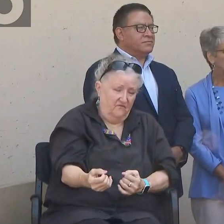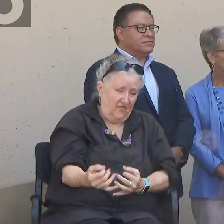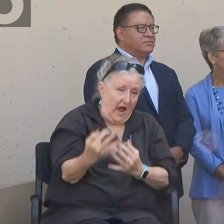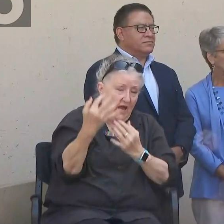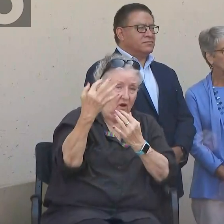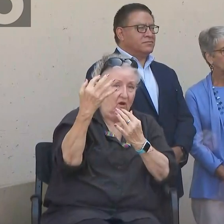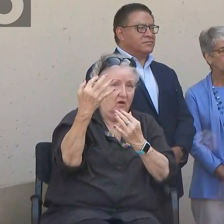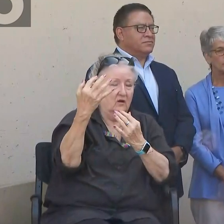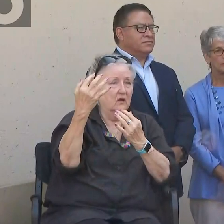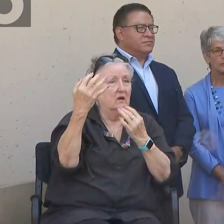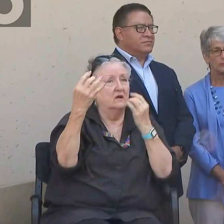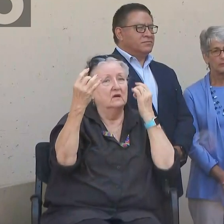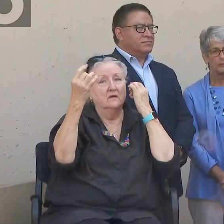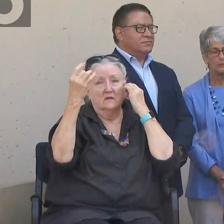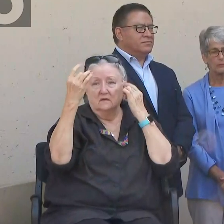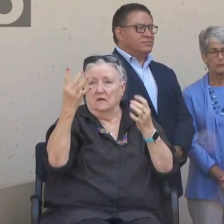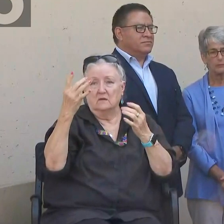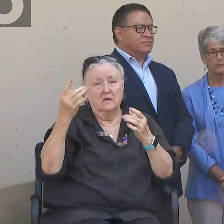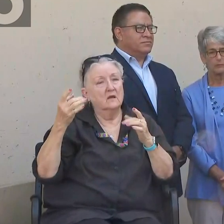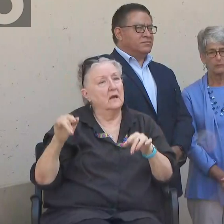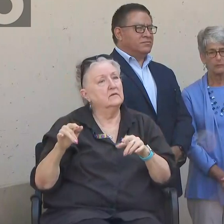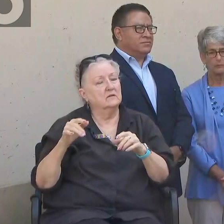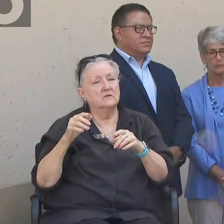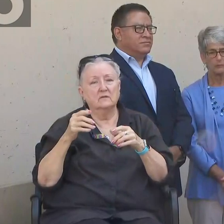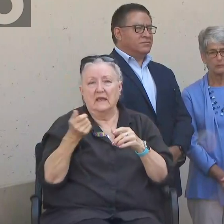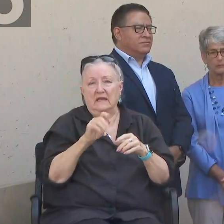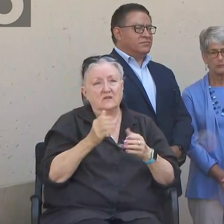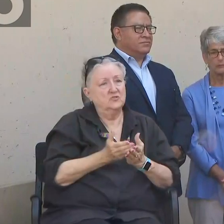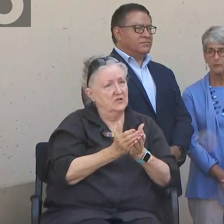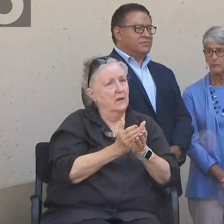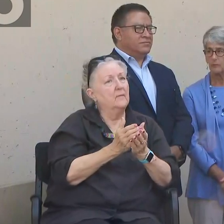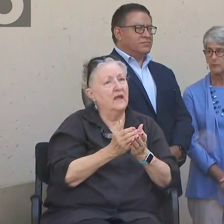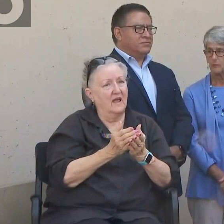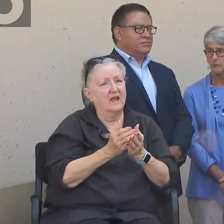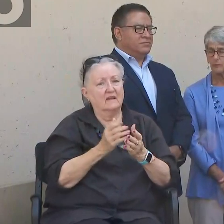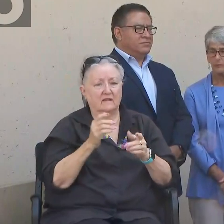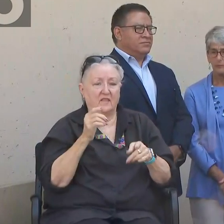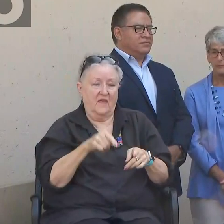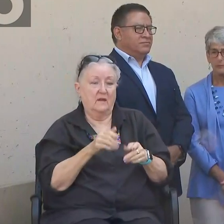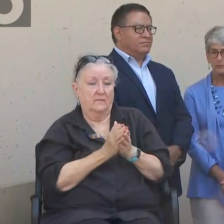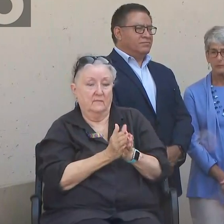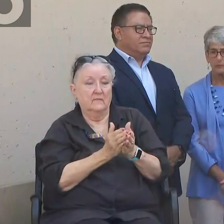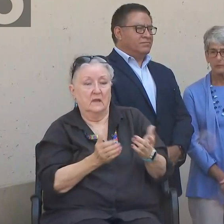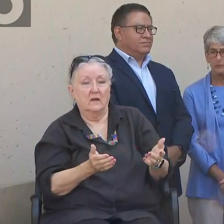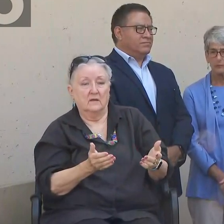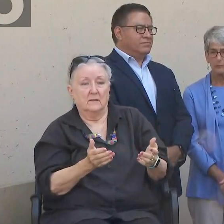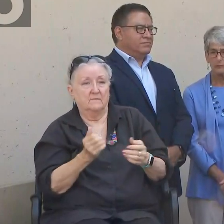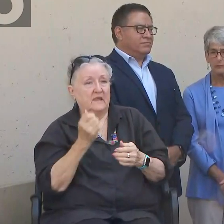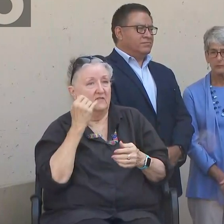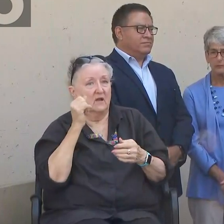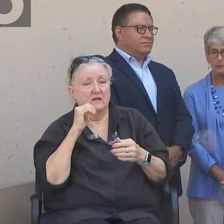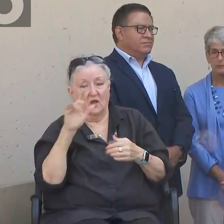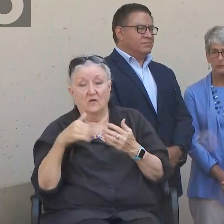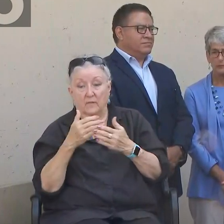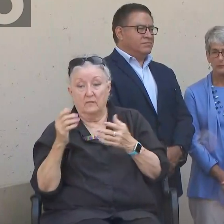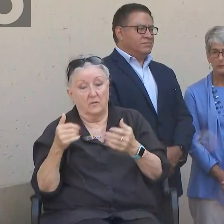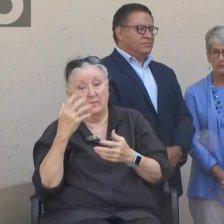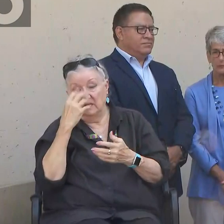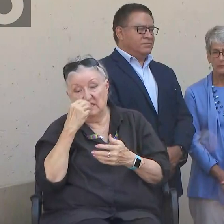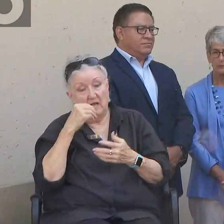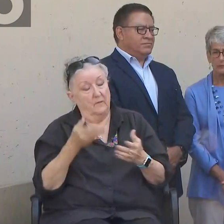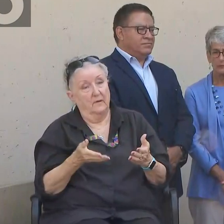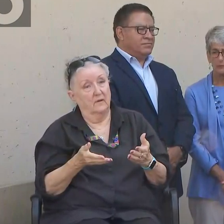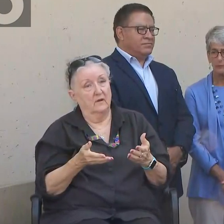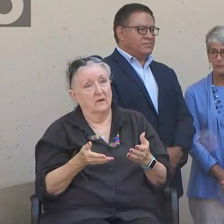the scourge of any ship, and the vessel, if not everybody, most everybody was